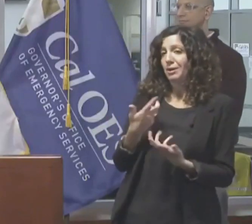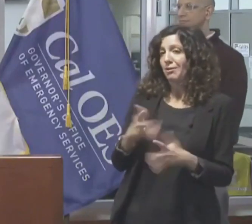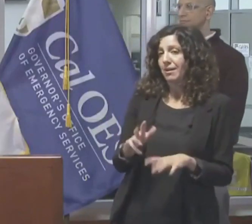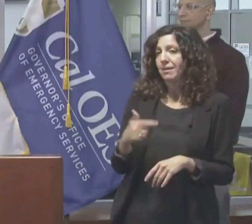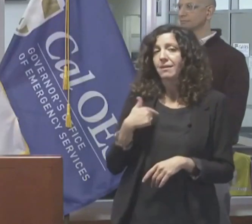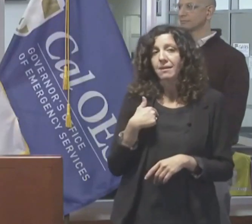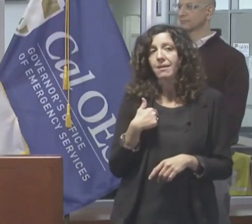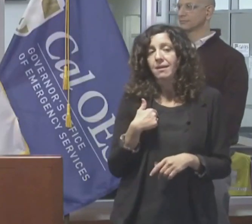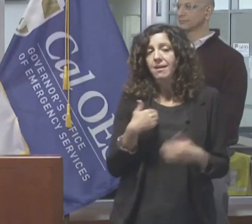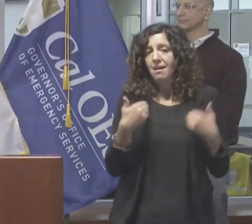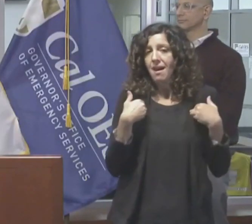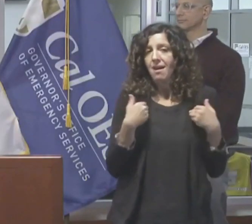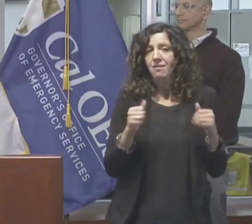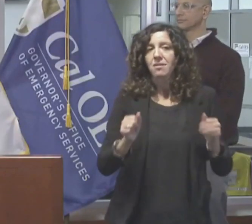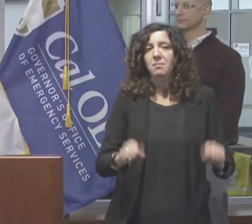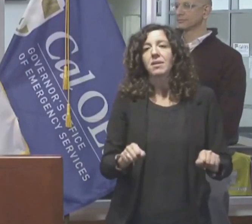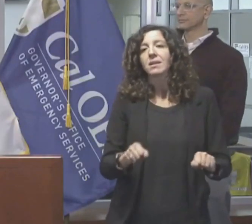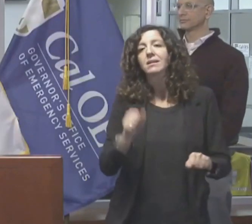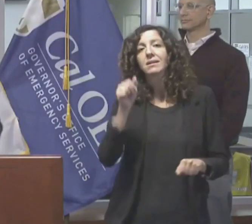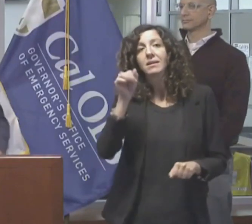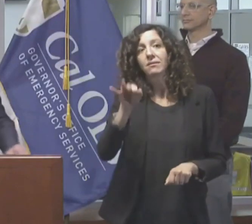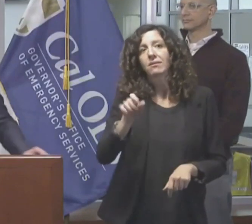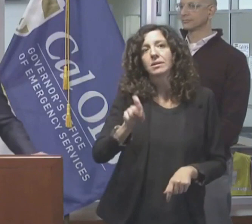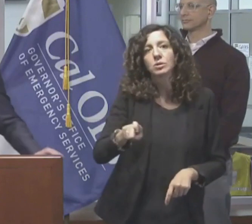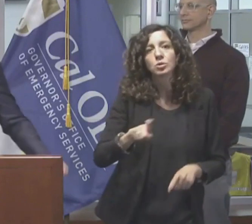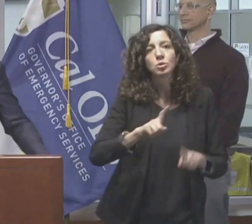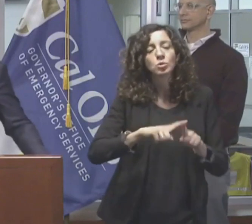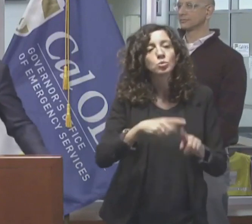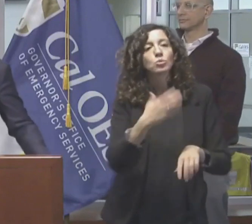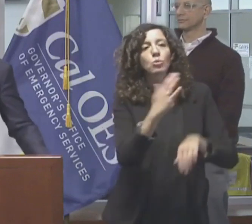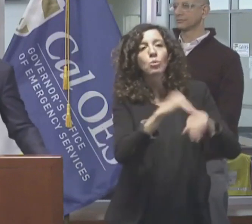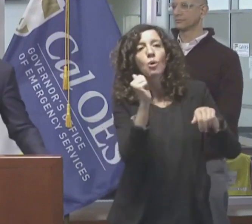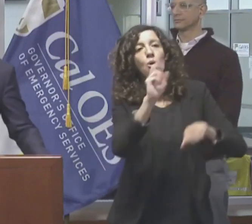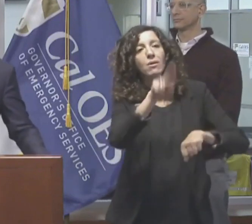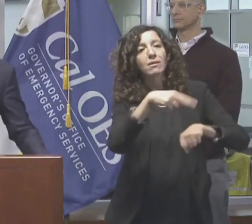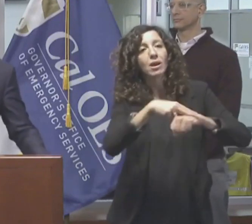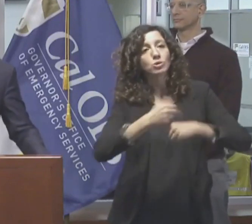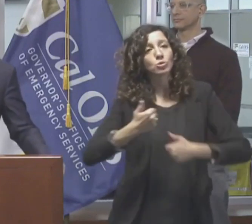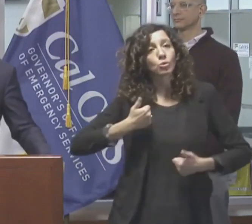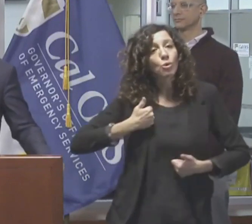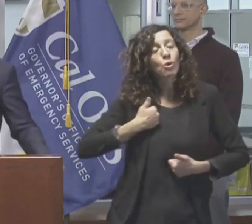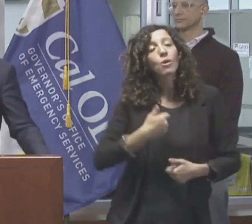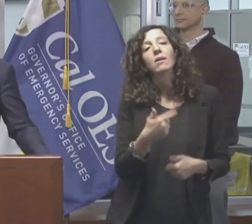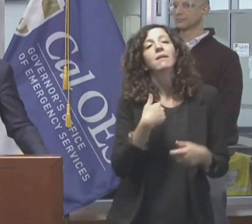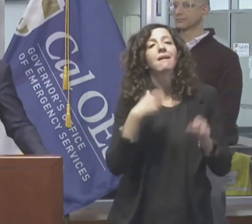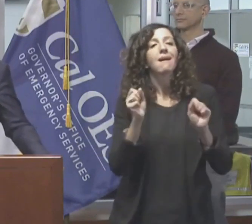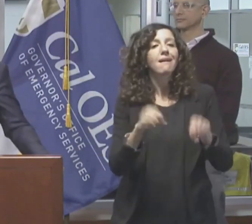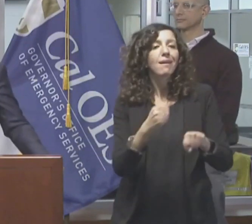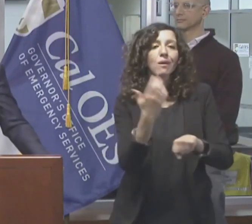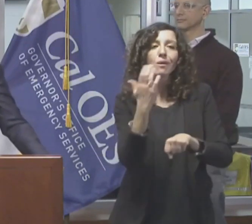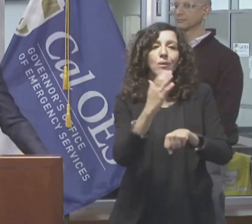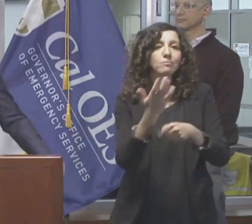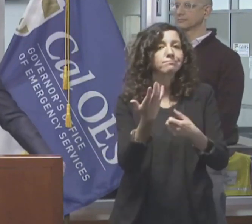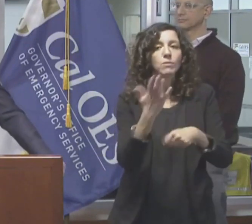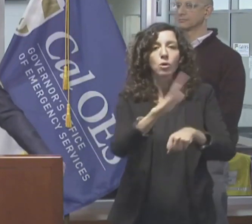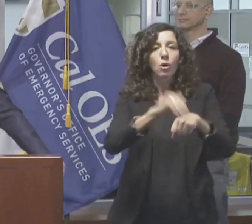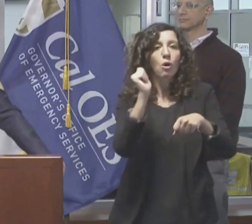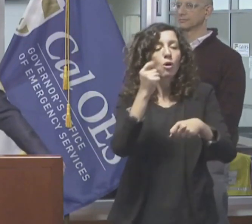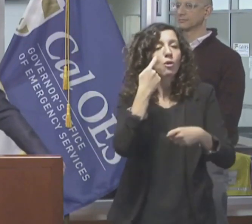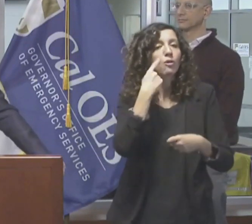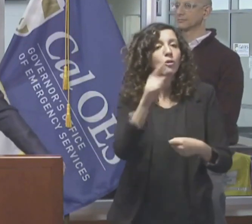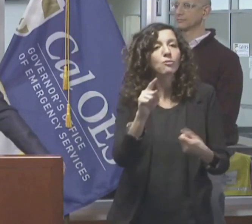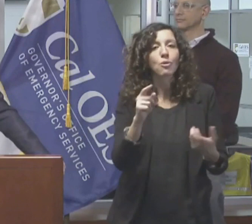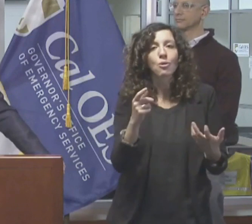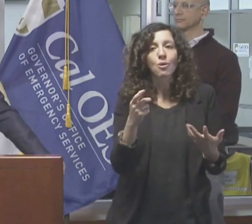capacity under circumstances, if necessary, to call up the National Guard. You have the capacity under circumstances to call for